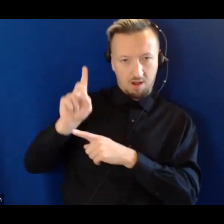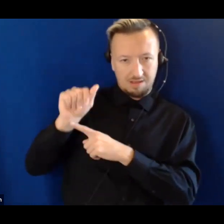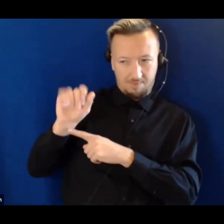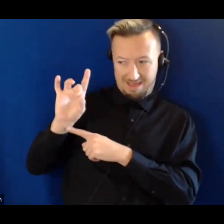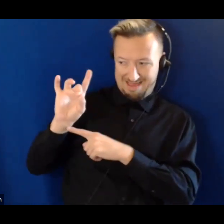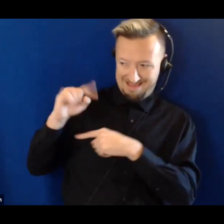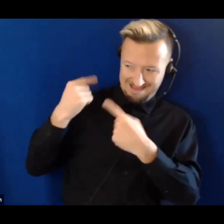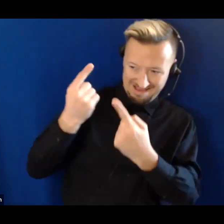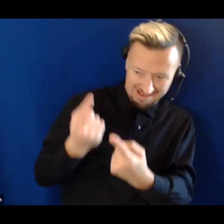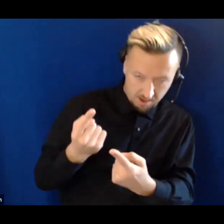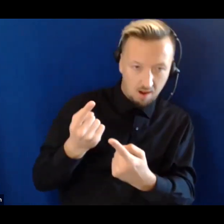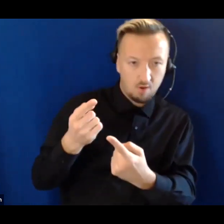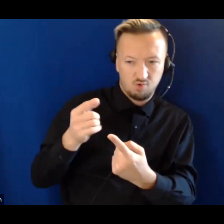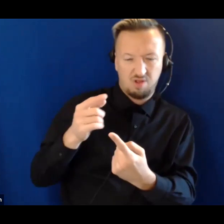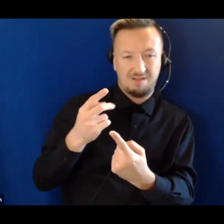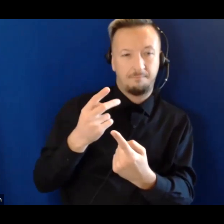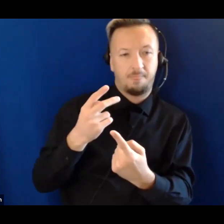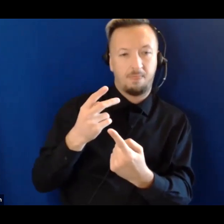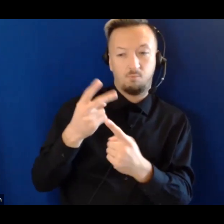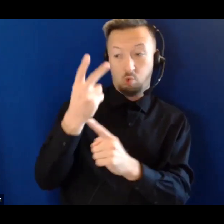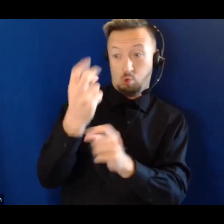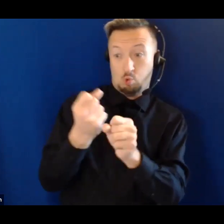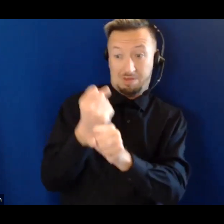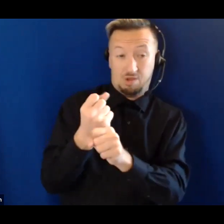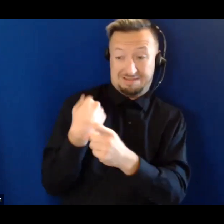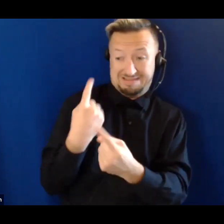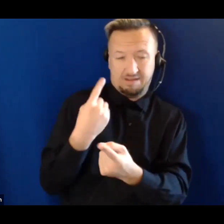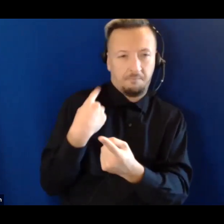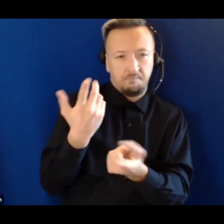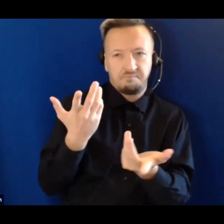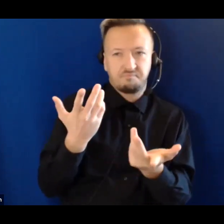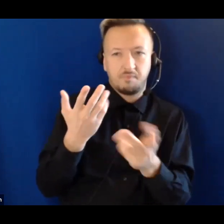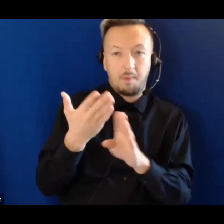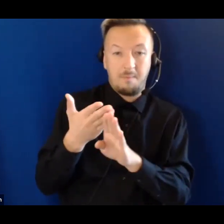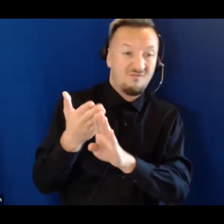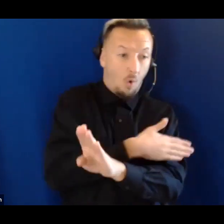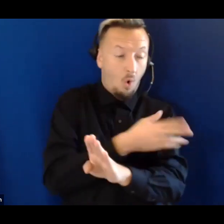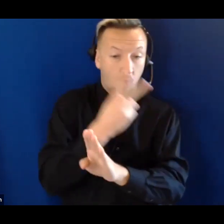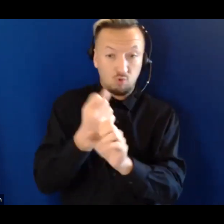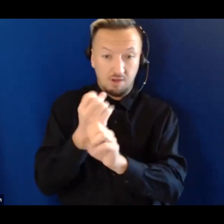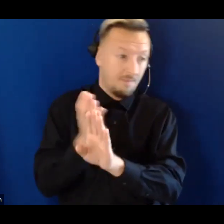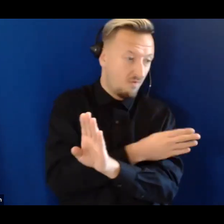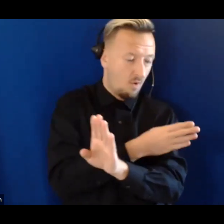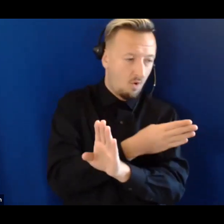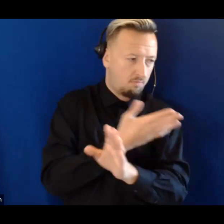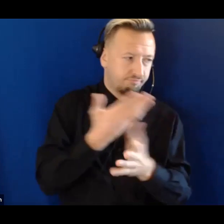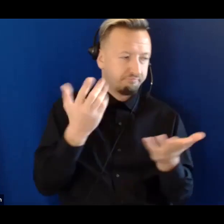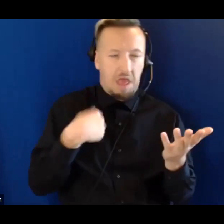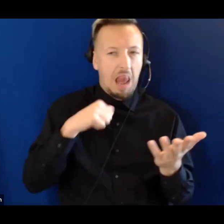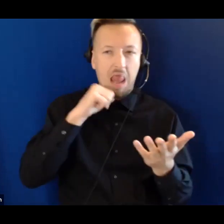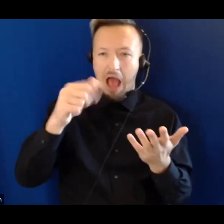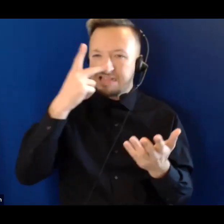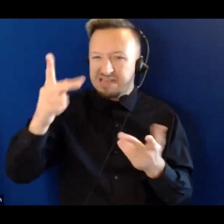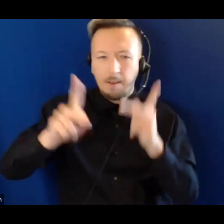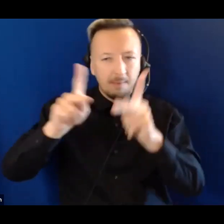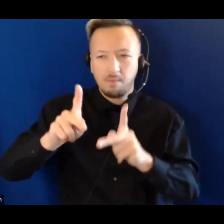disability, right? Like before that, I was like totally ignorant and was never exposed to people with disabilities. And that